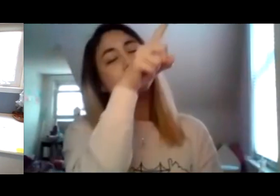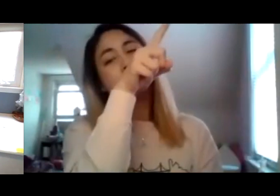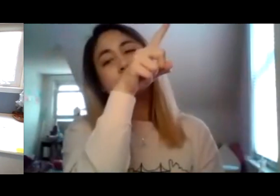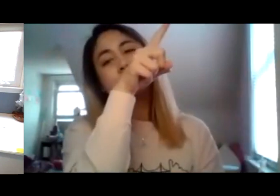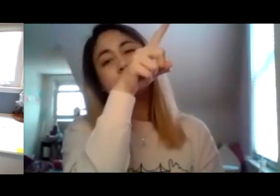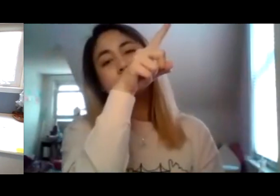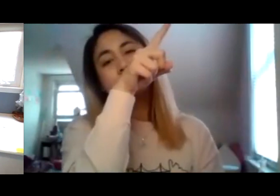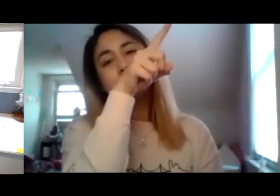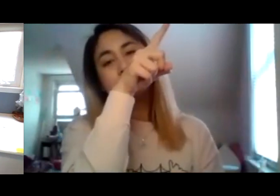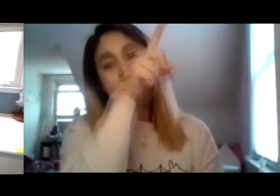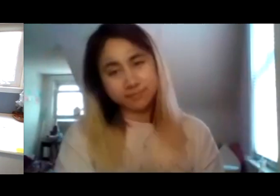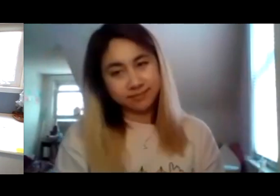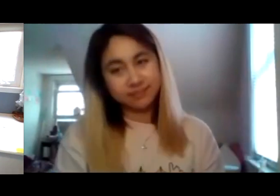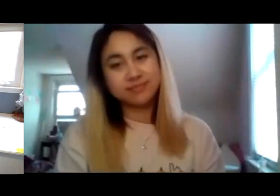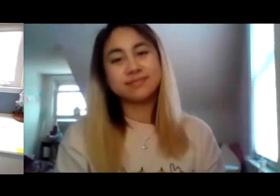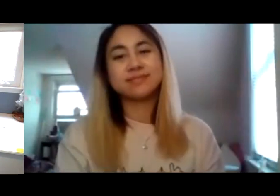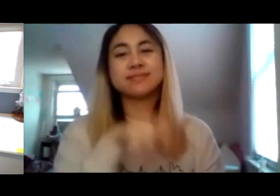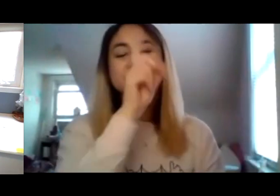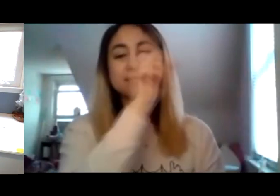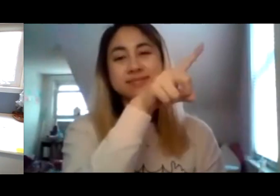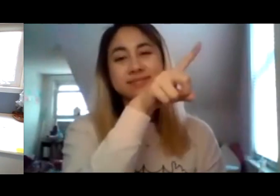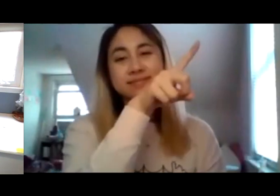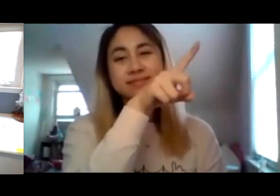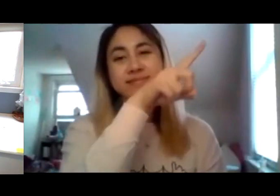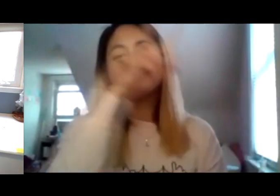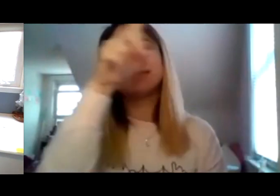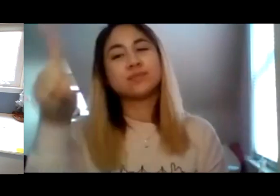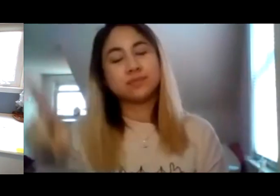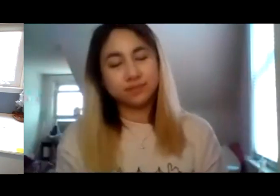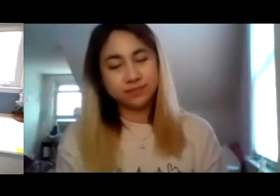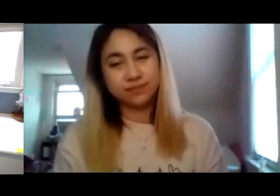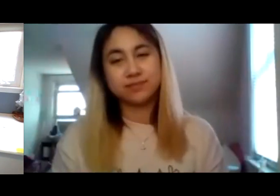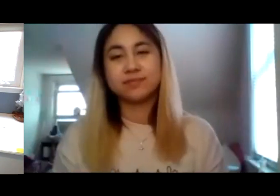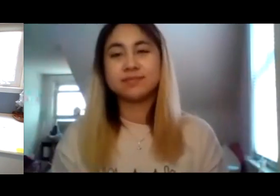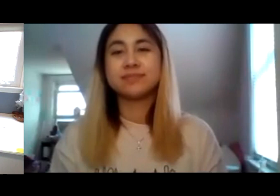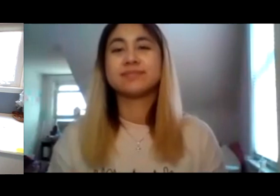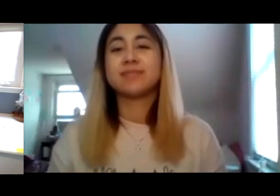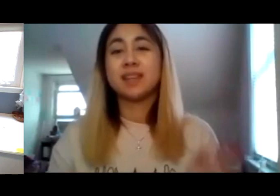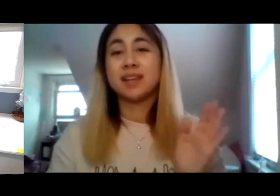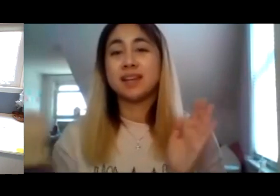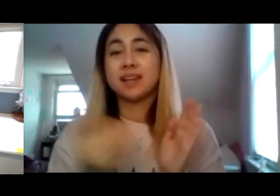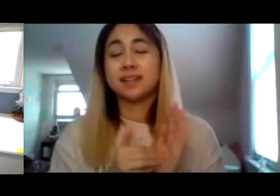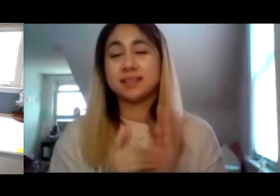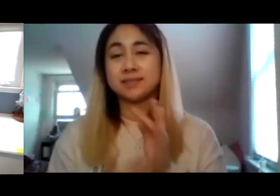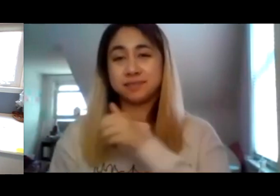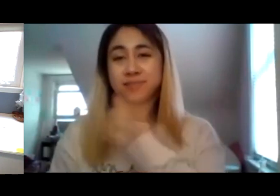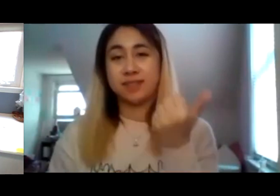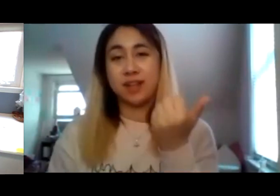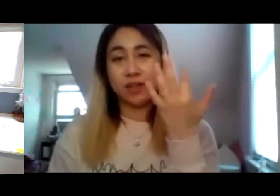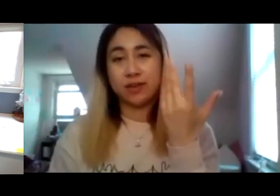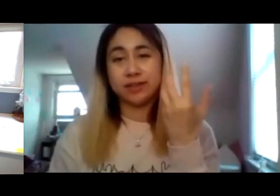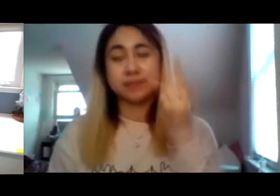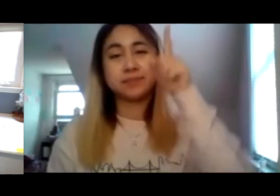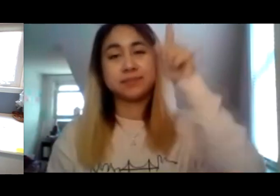finger up. We draw it down. Our D. With our other